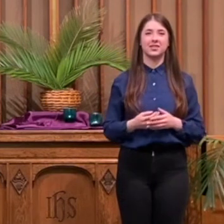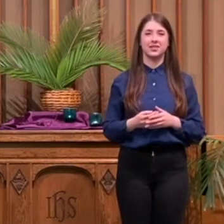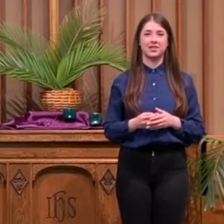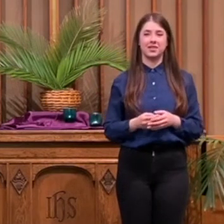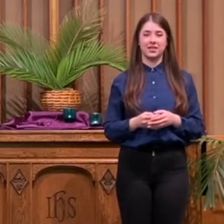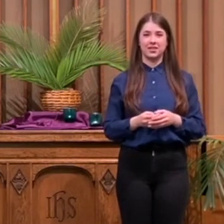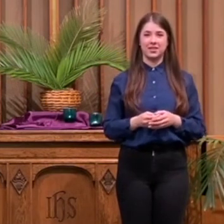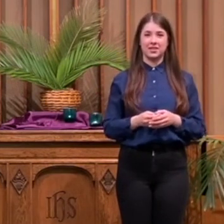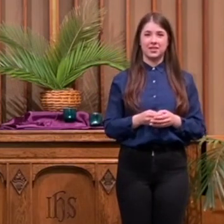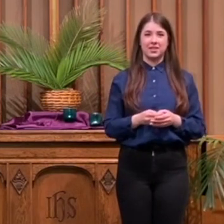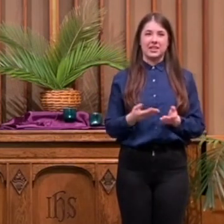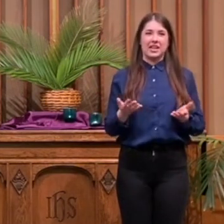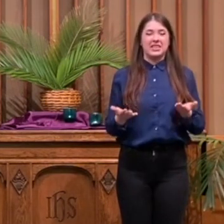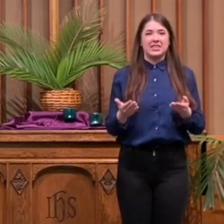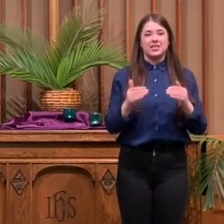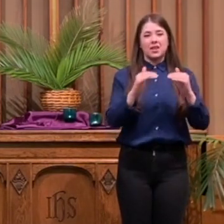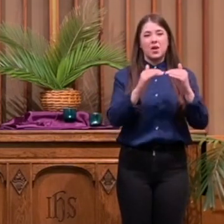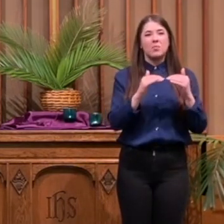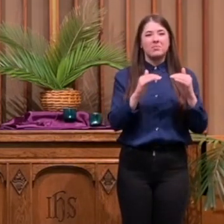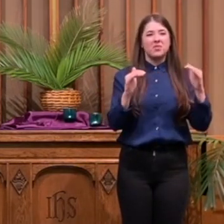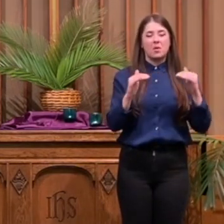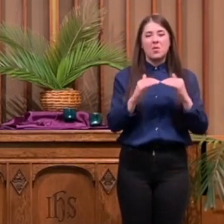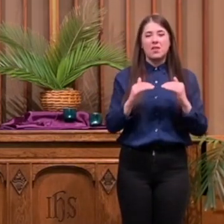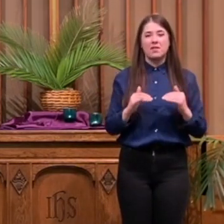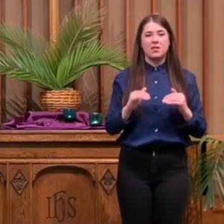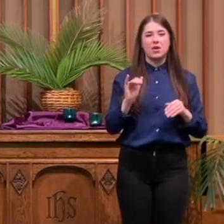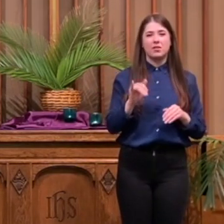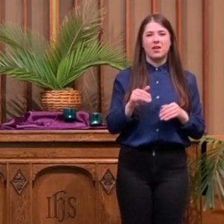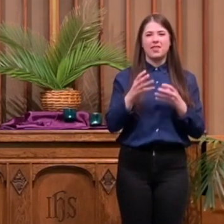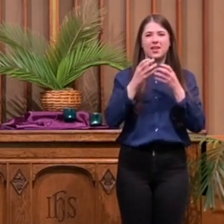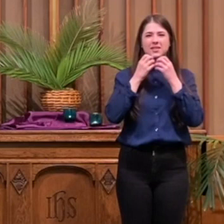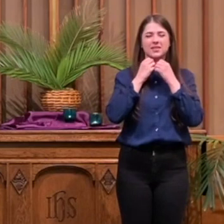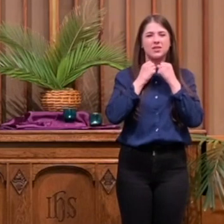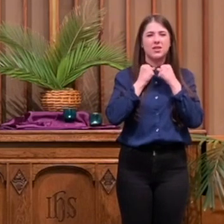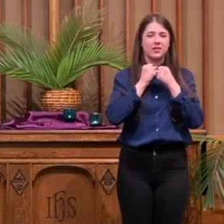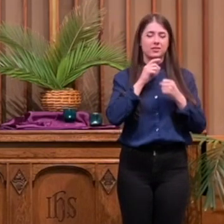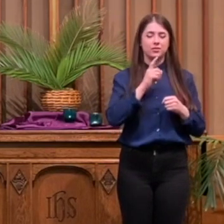And on some level, that longing, it's true for each of us.